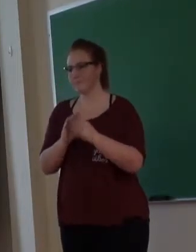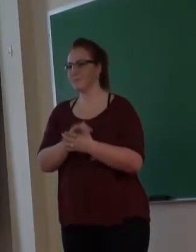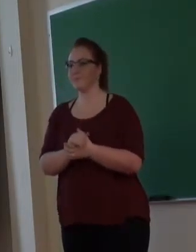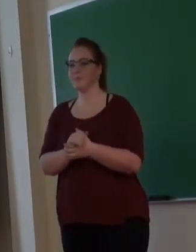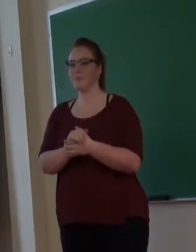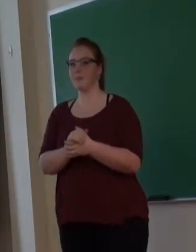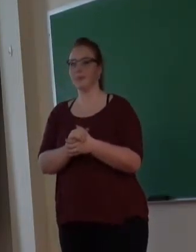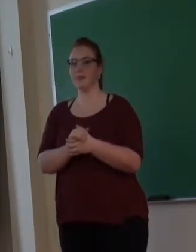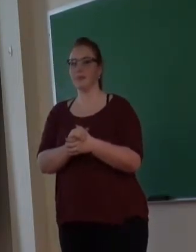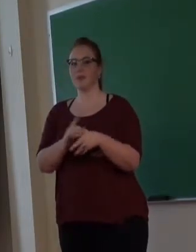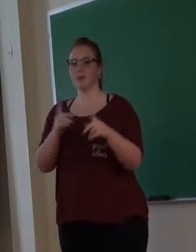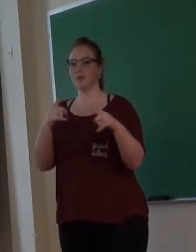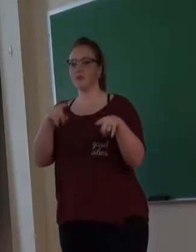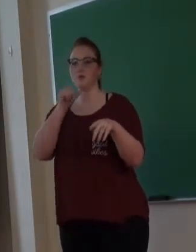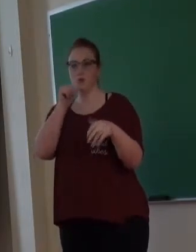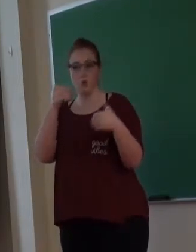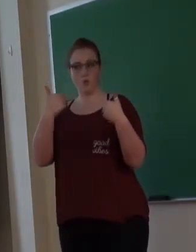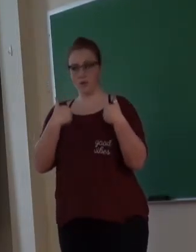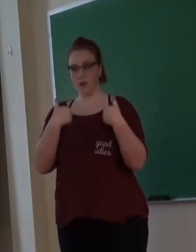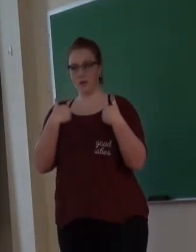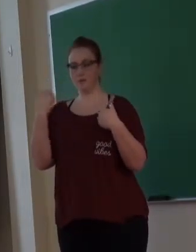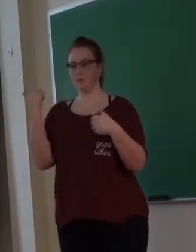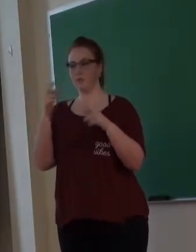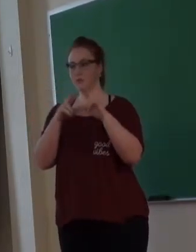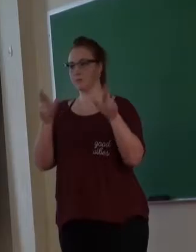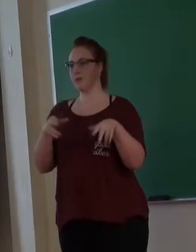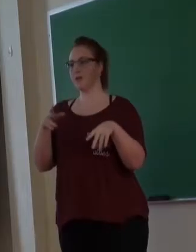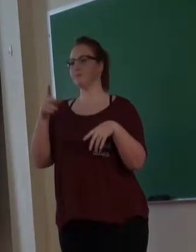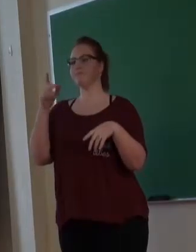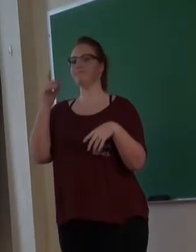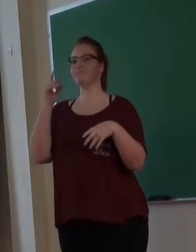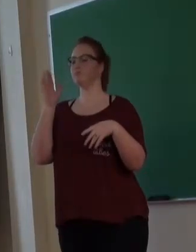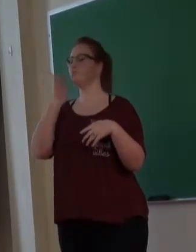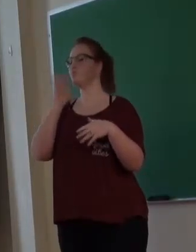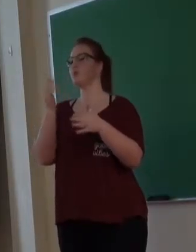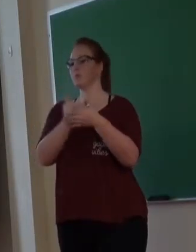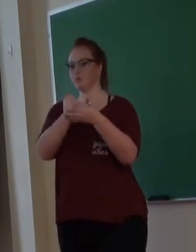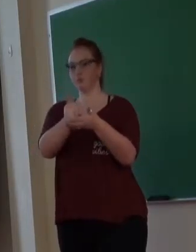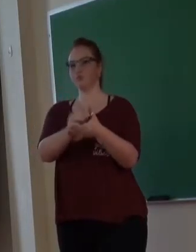who do not have one yet, this is going to be really beneficial to you. Okay, so we're going to talk about